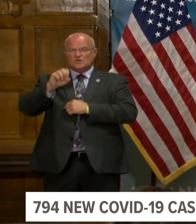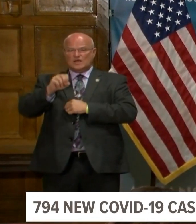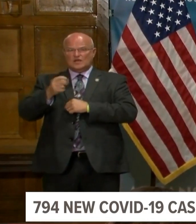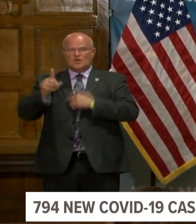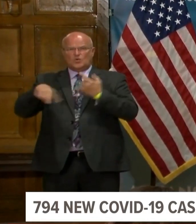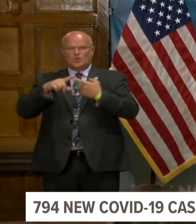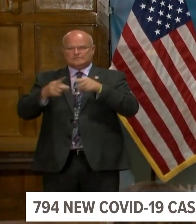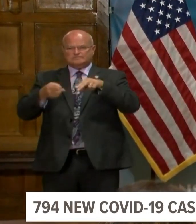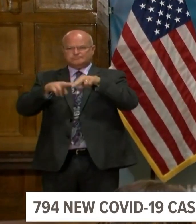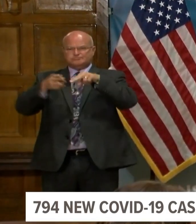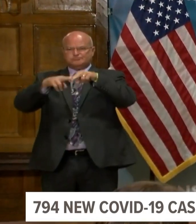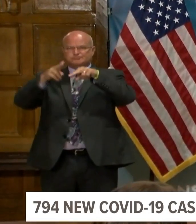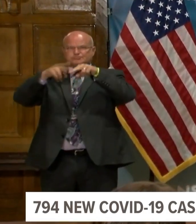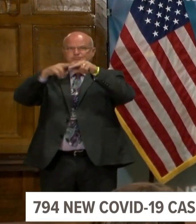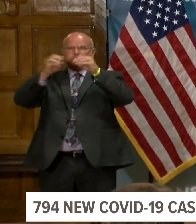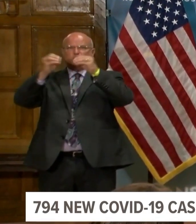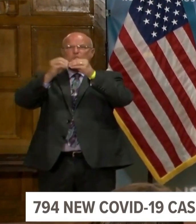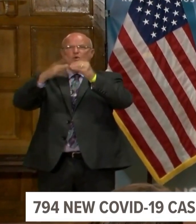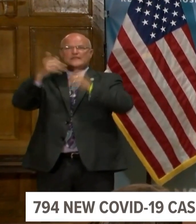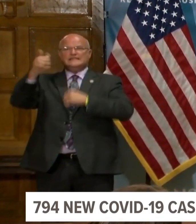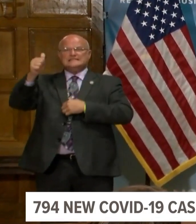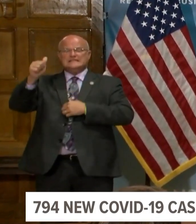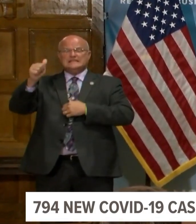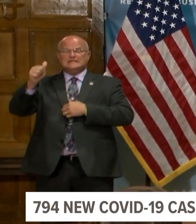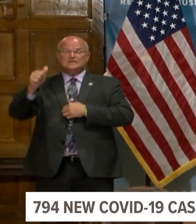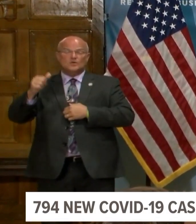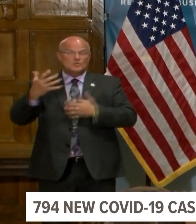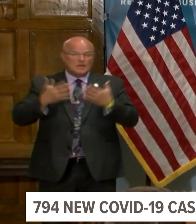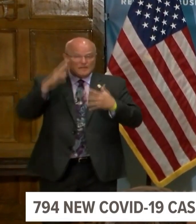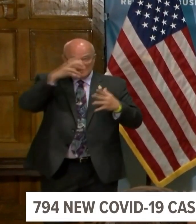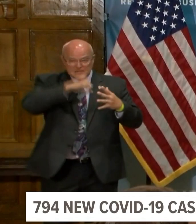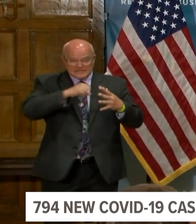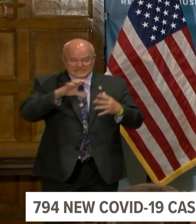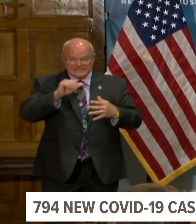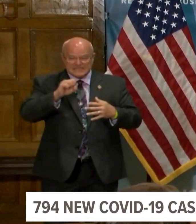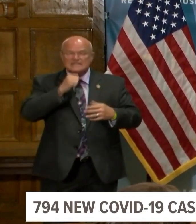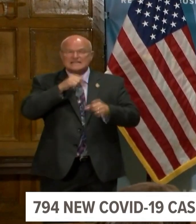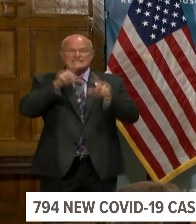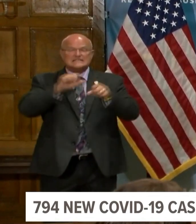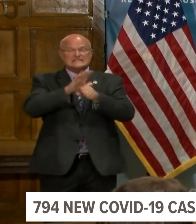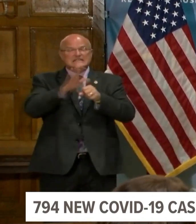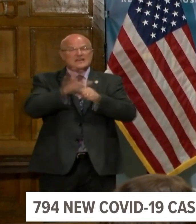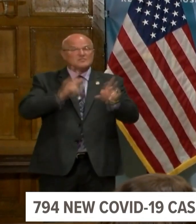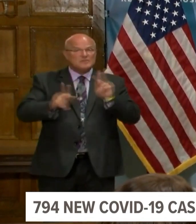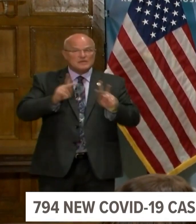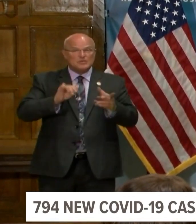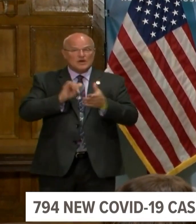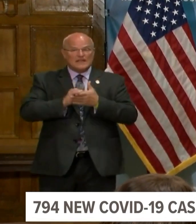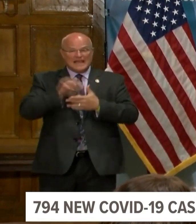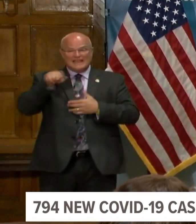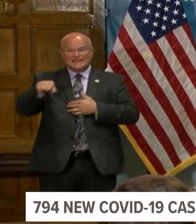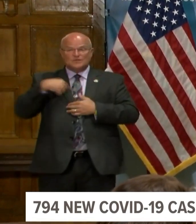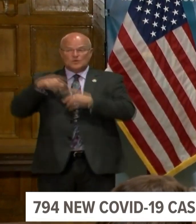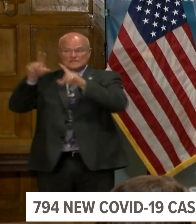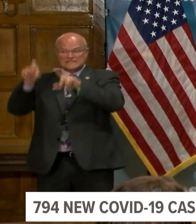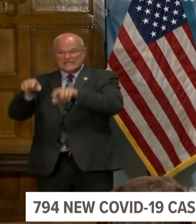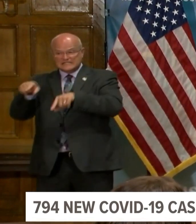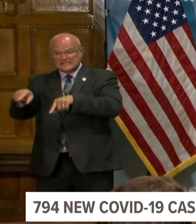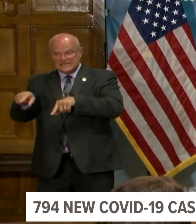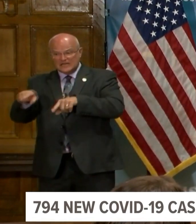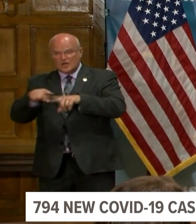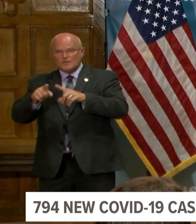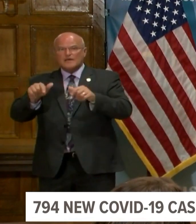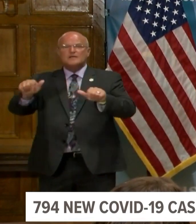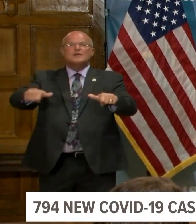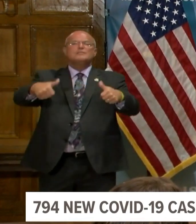high like that is the concern is that we may be missing cases, that we're not testing enough people, that these are the ones that we've tested,